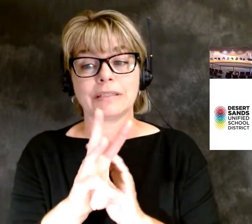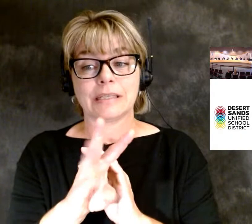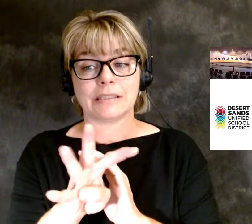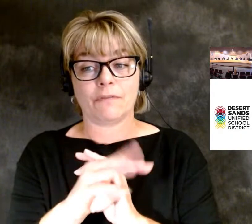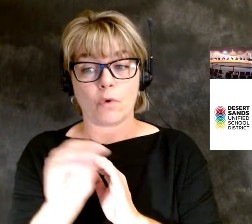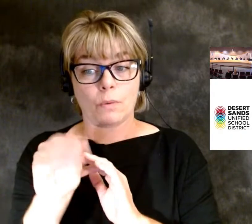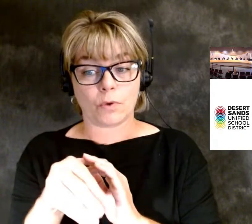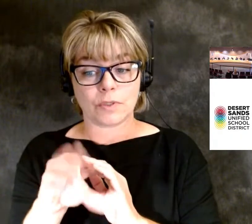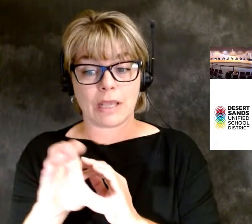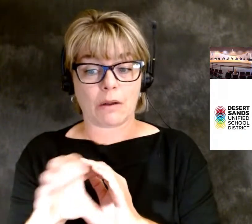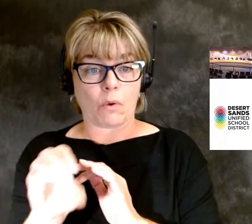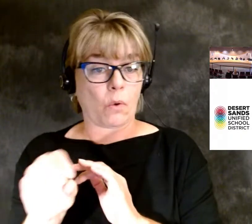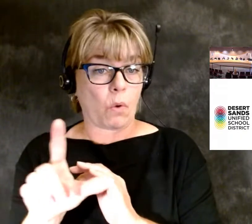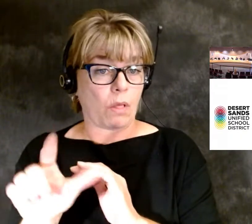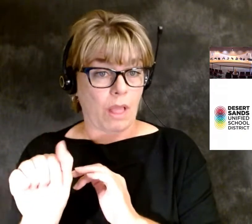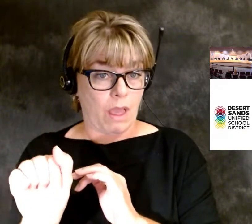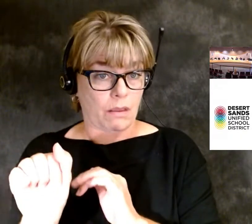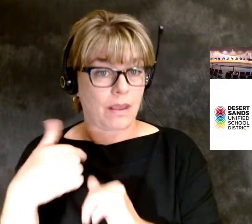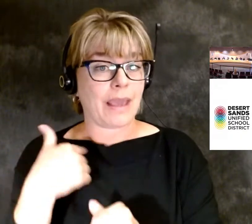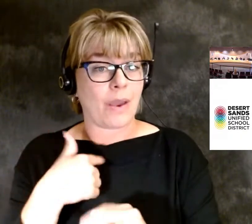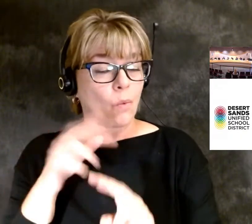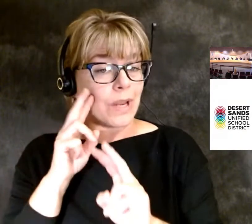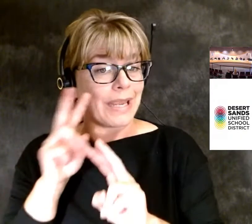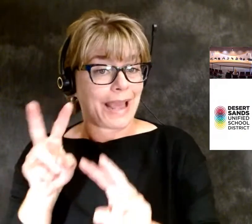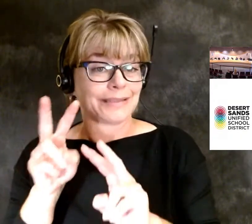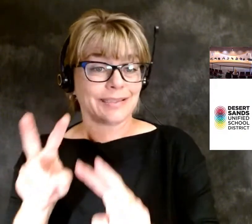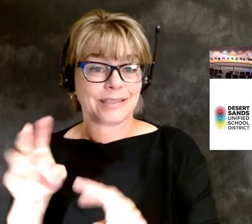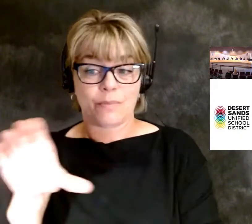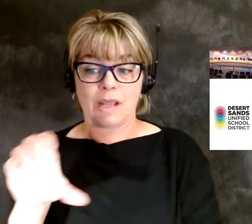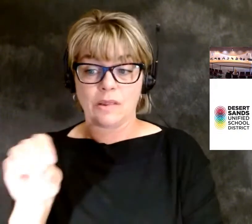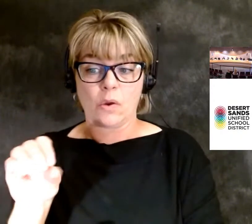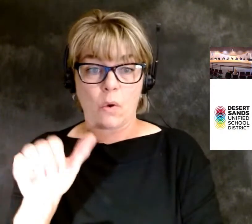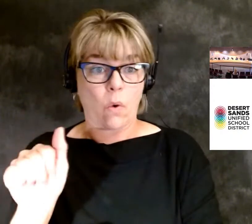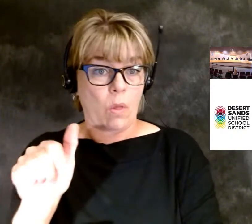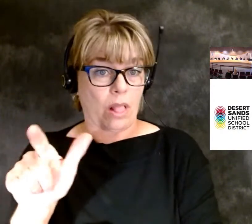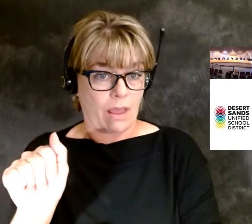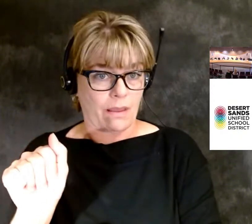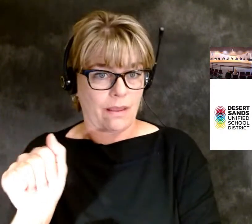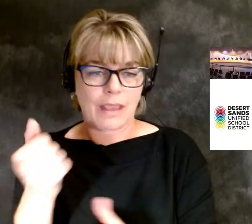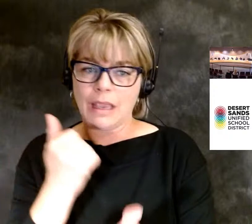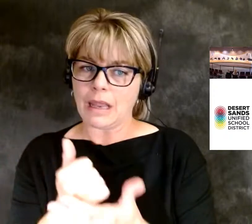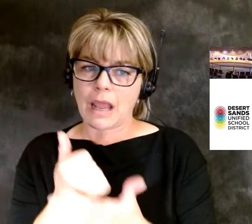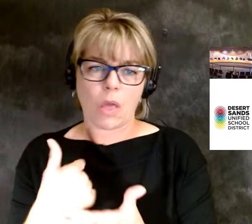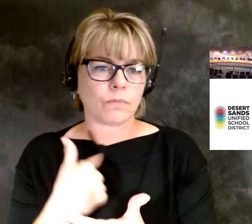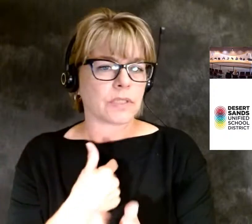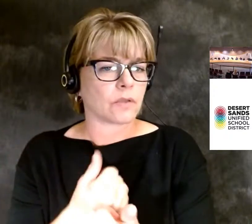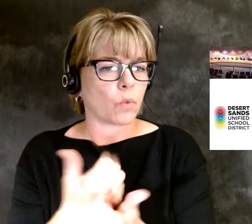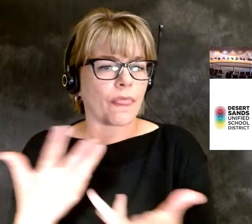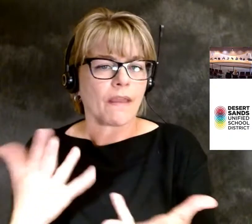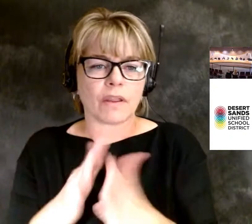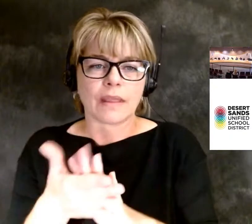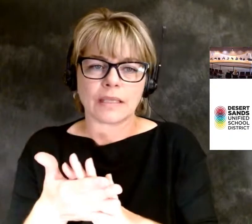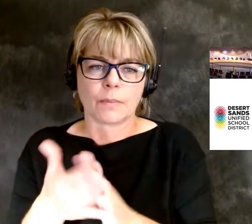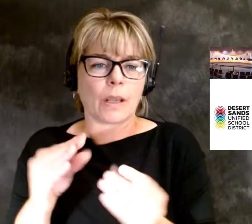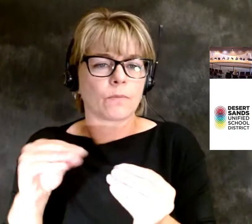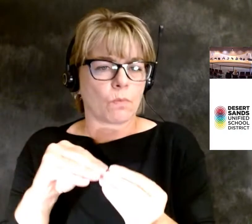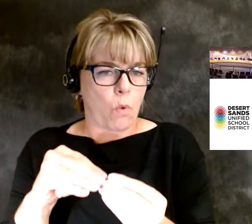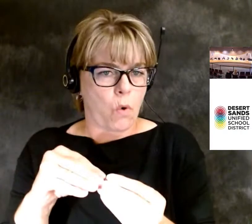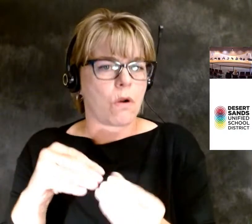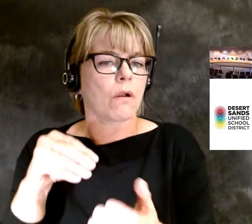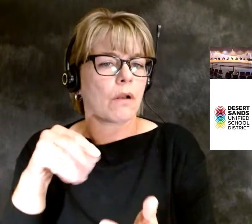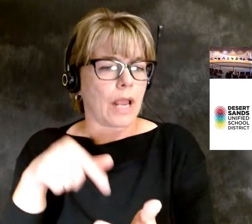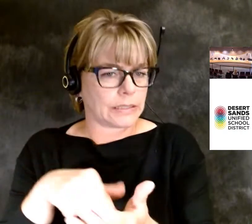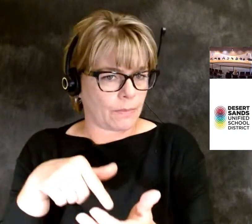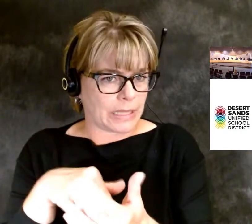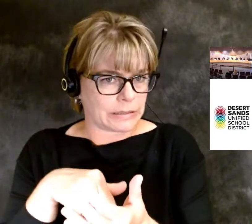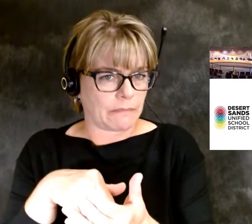And we anticipate those COLAs because that helps us with our step and column, everything that gets more expensive. So if you look at the 2009-2010